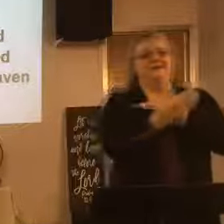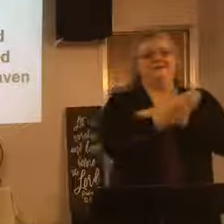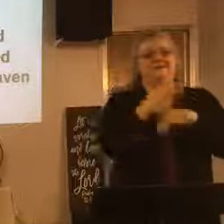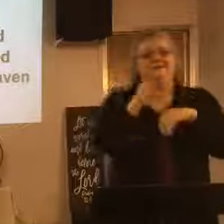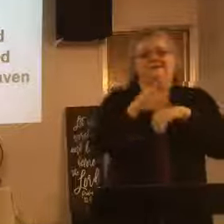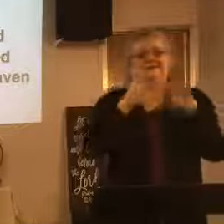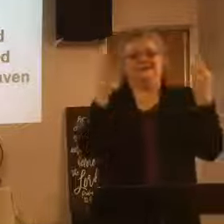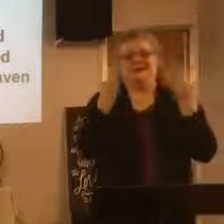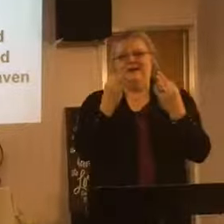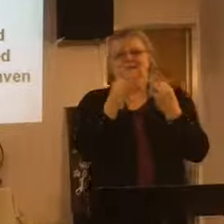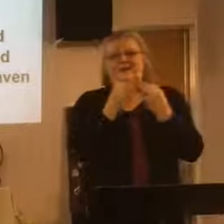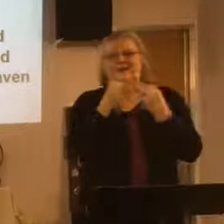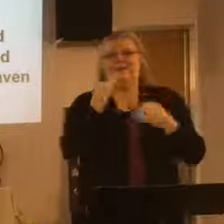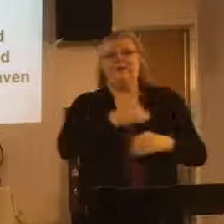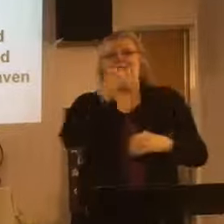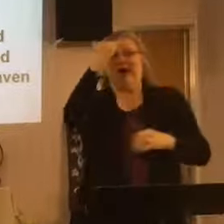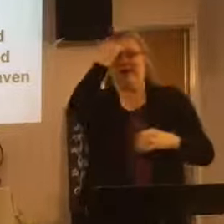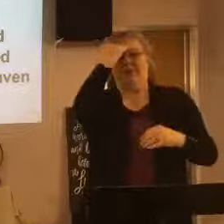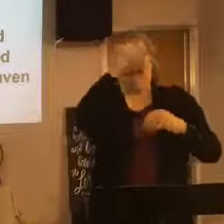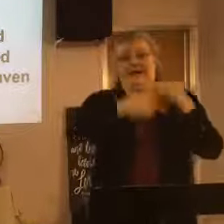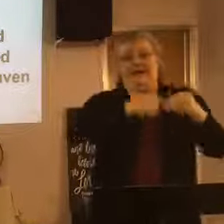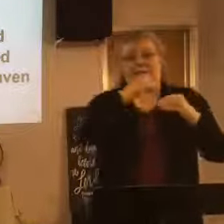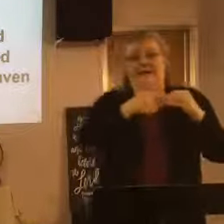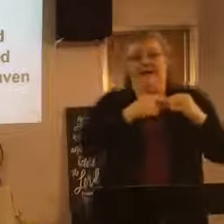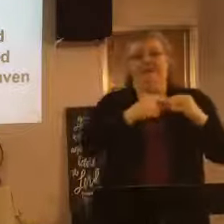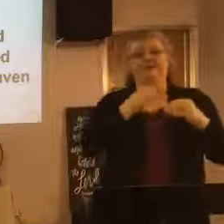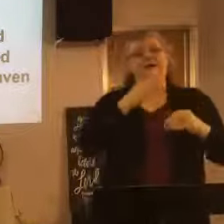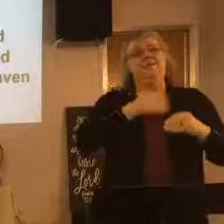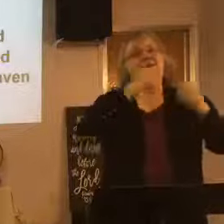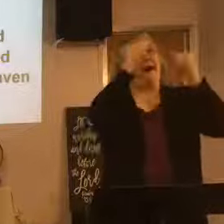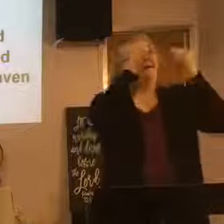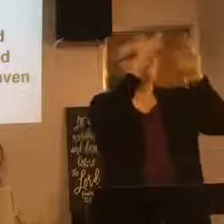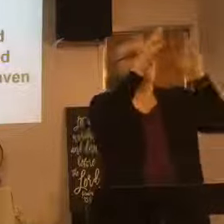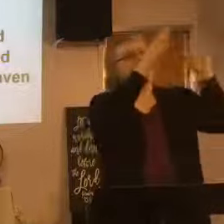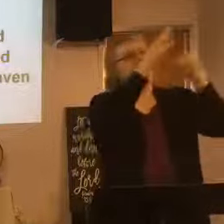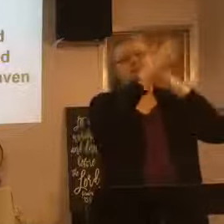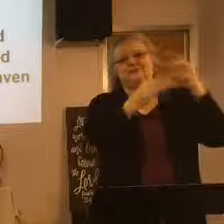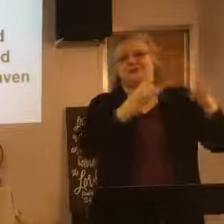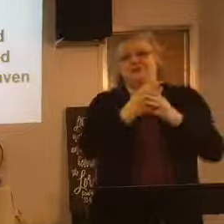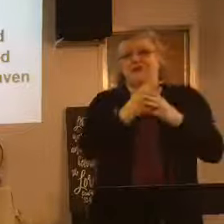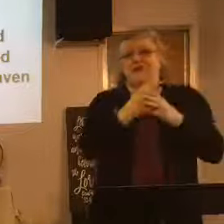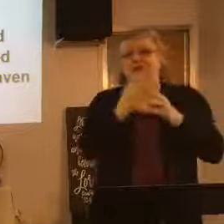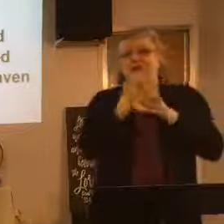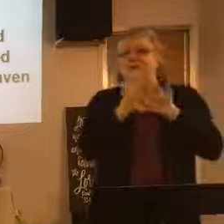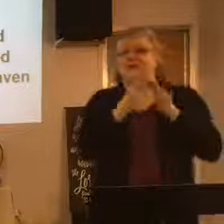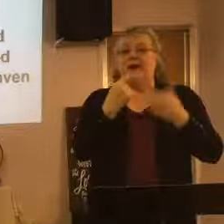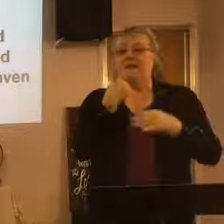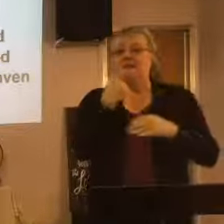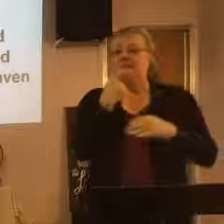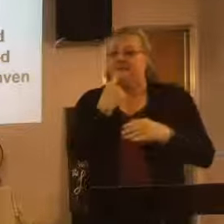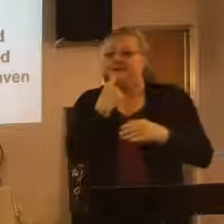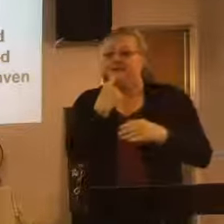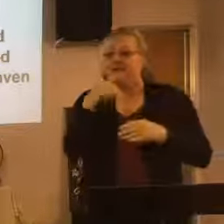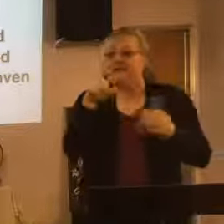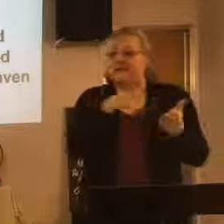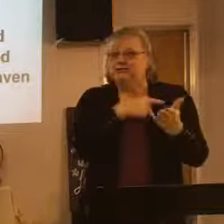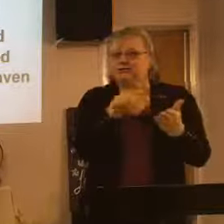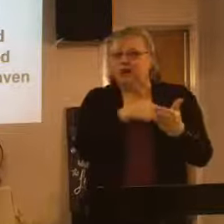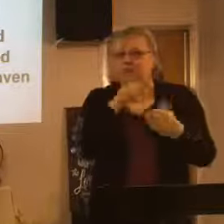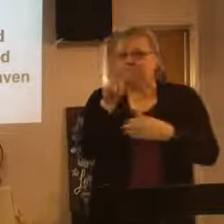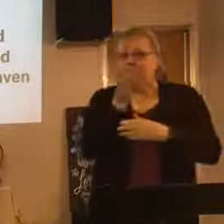Church family, we're thinking about this is my Father's world, and the scripture says in Psalm 24, so right after Psalm